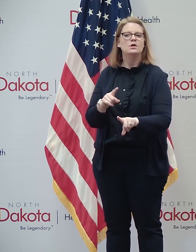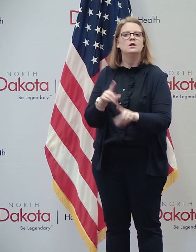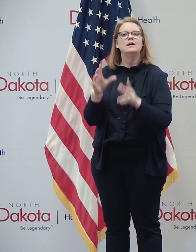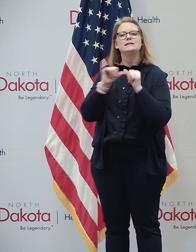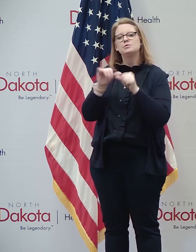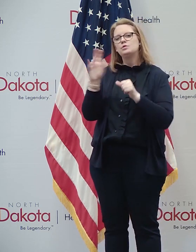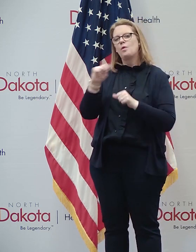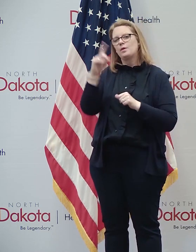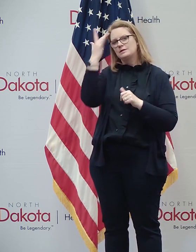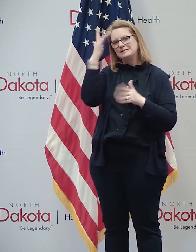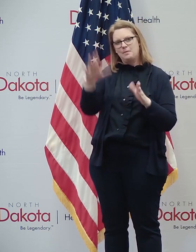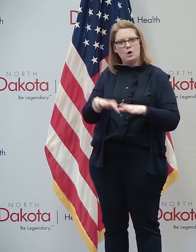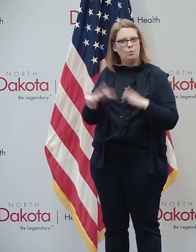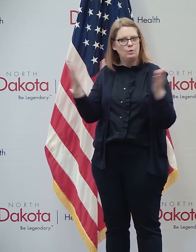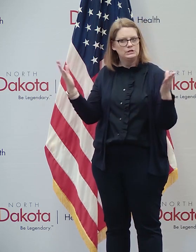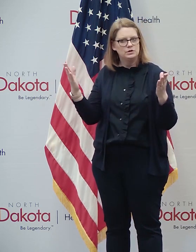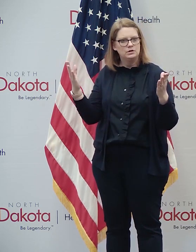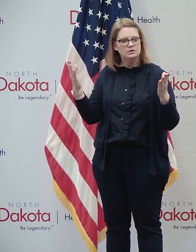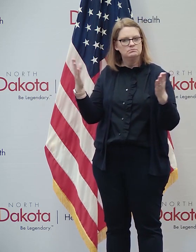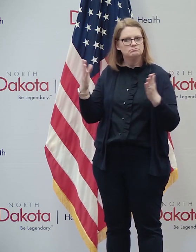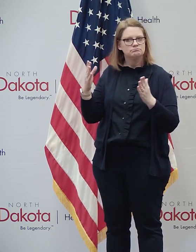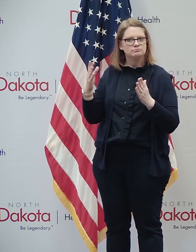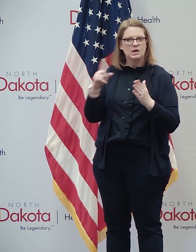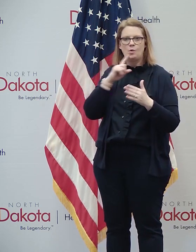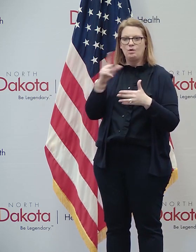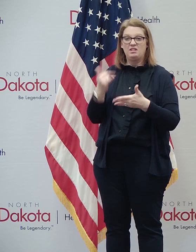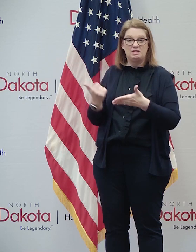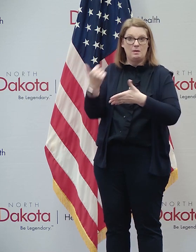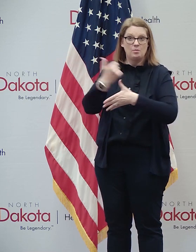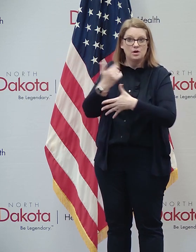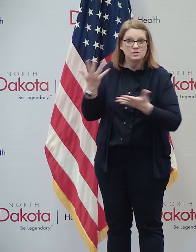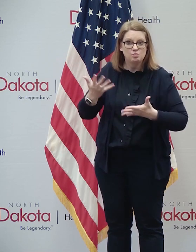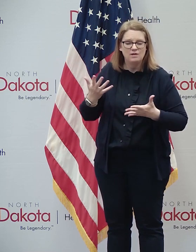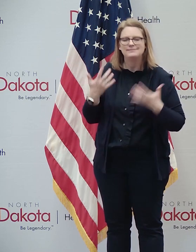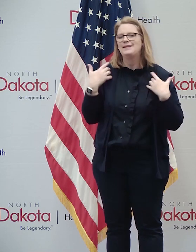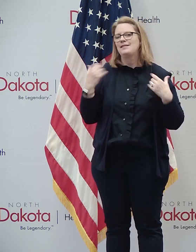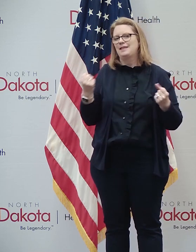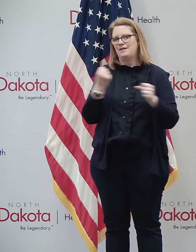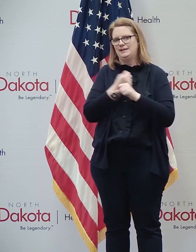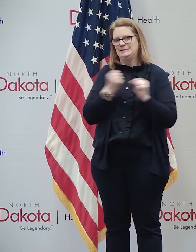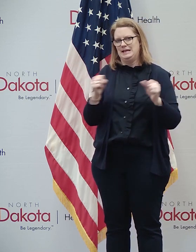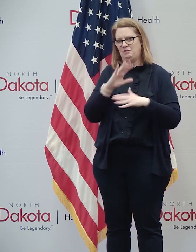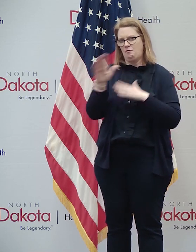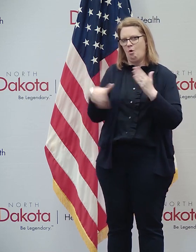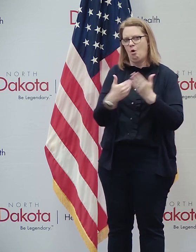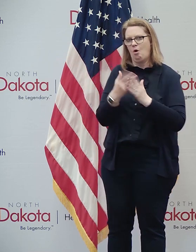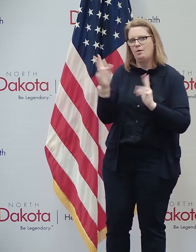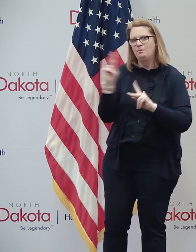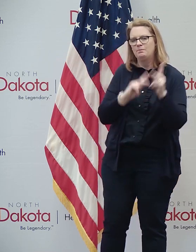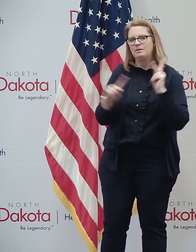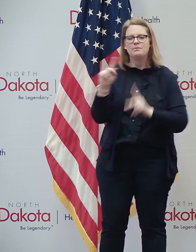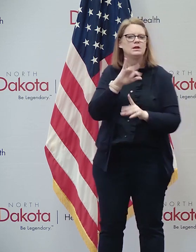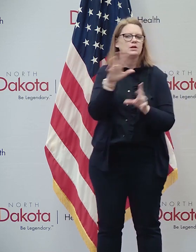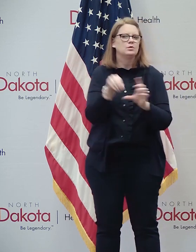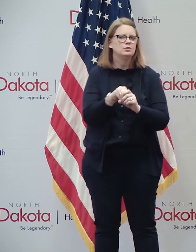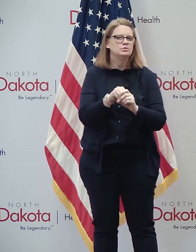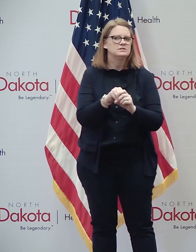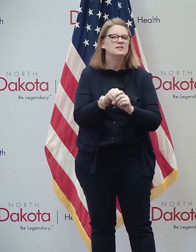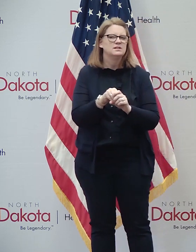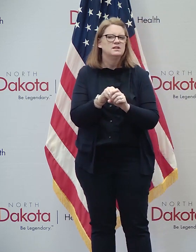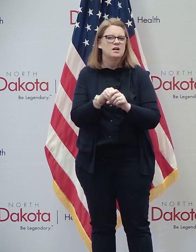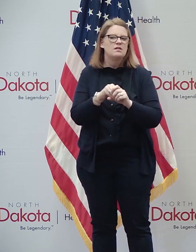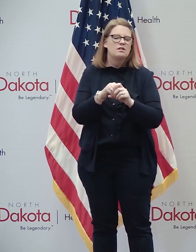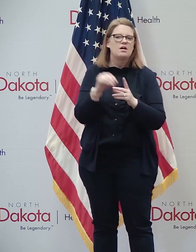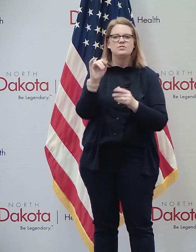North Dakota Smart Restart, of course, our top priority continues to be the health and safety of our citizens, and that includes all of